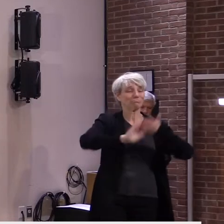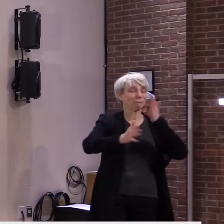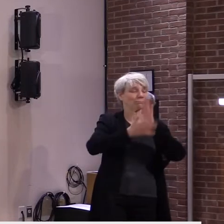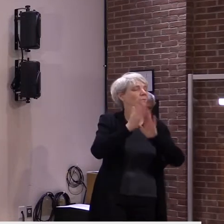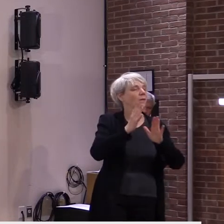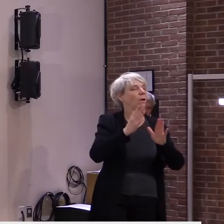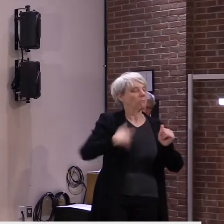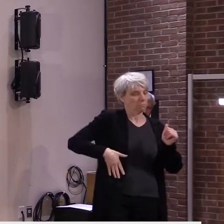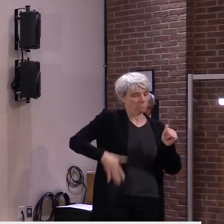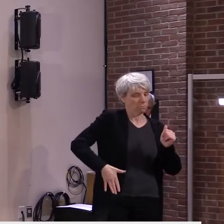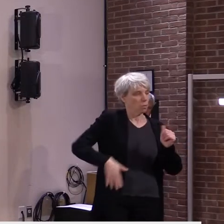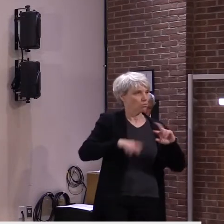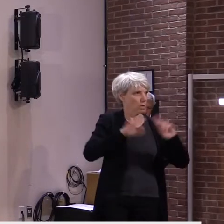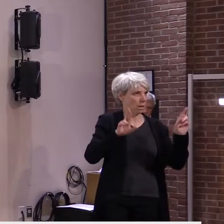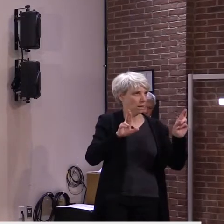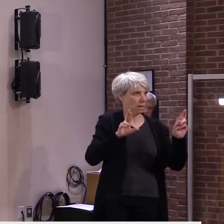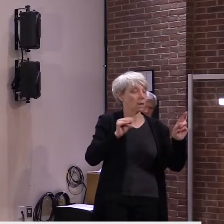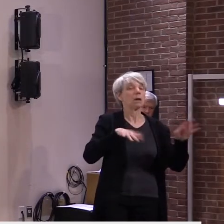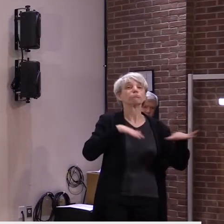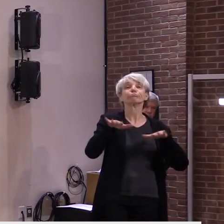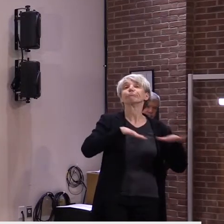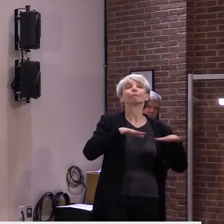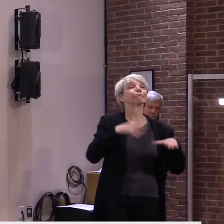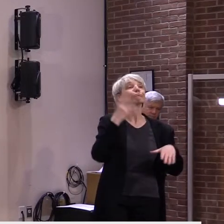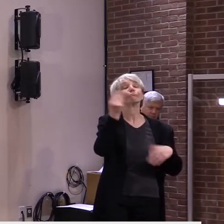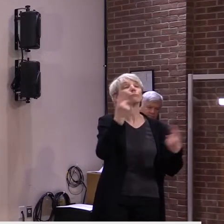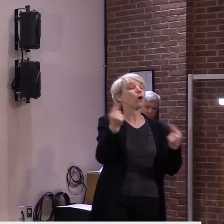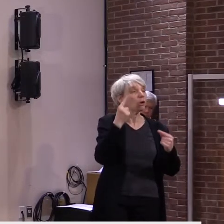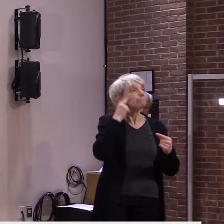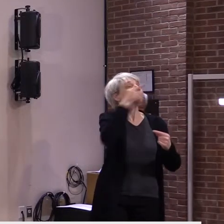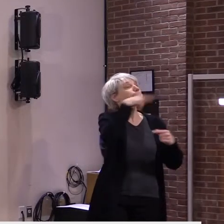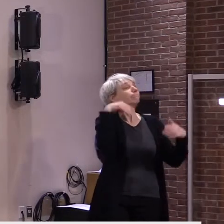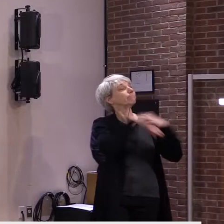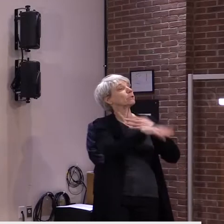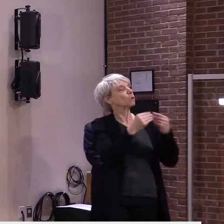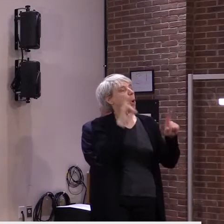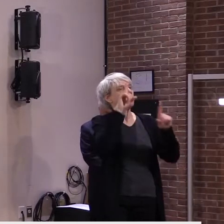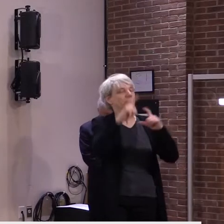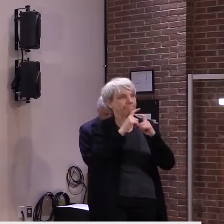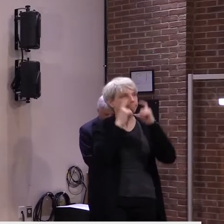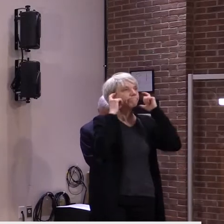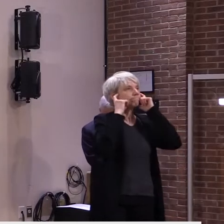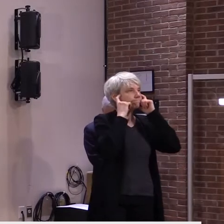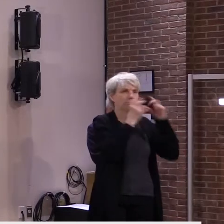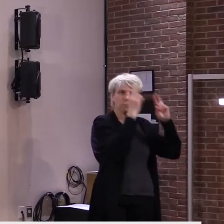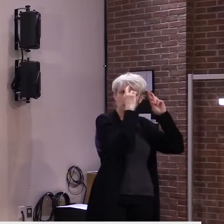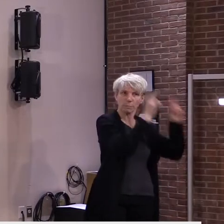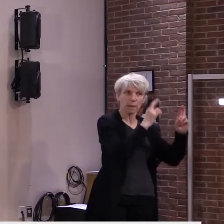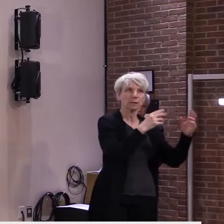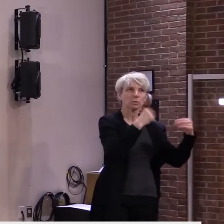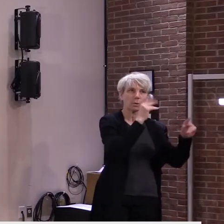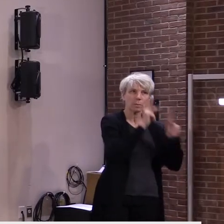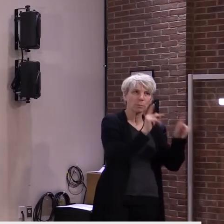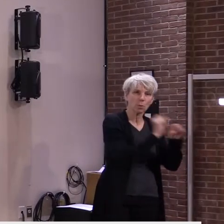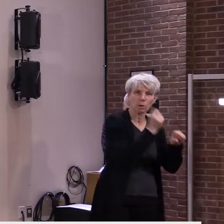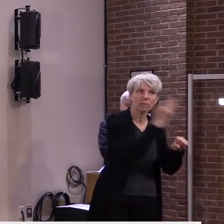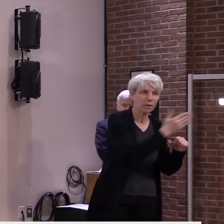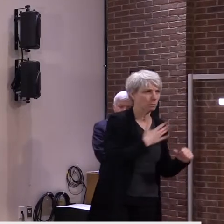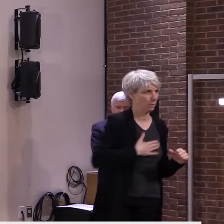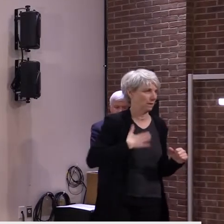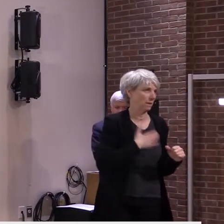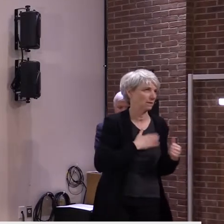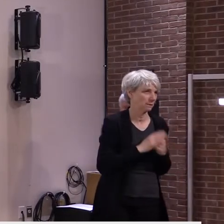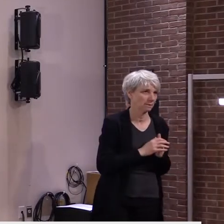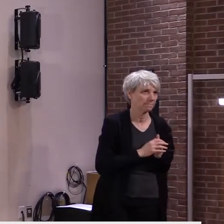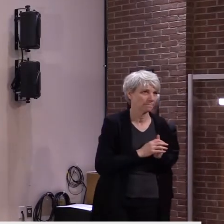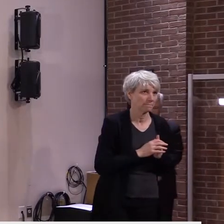you're out and about, to respect the policies of businesses and the setting you might find yourself in, whether you plan to be